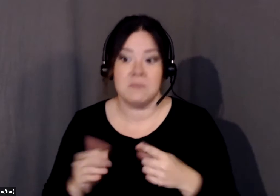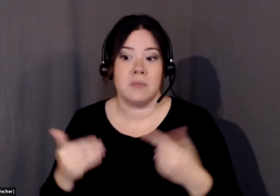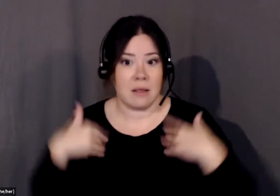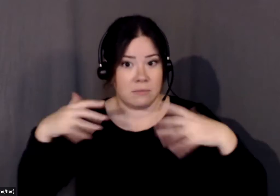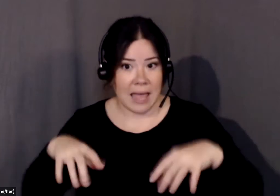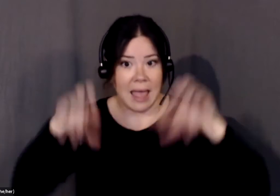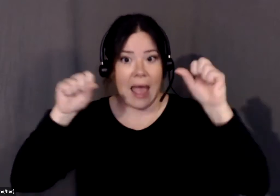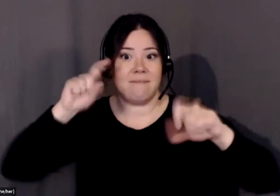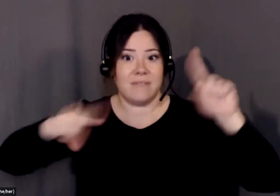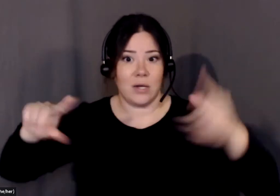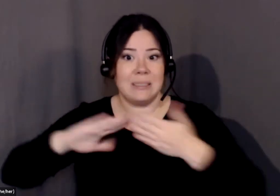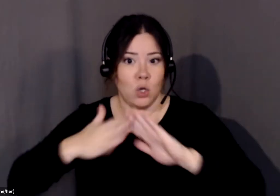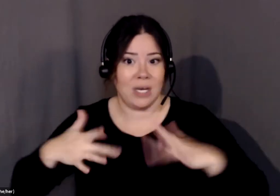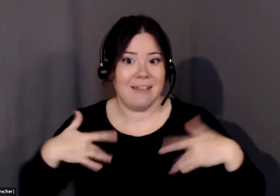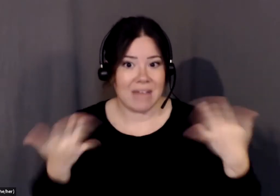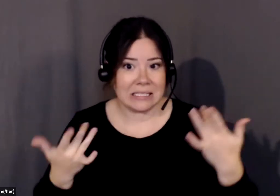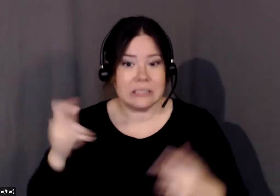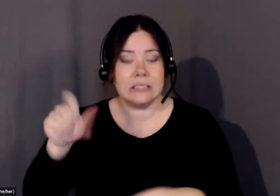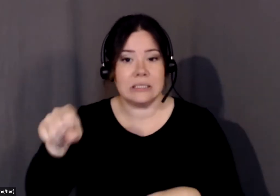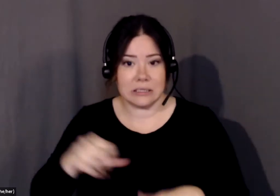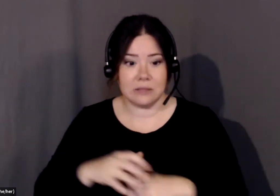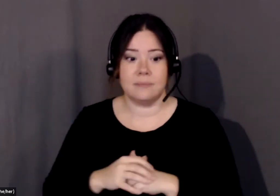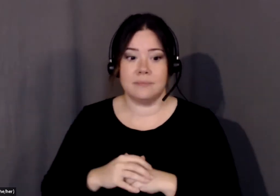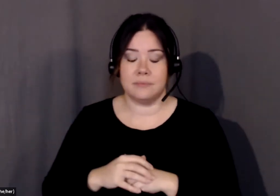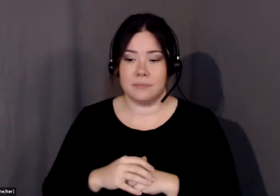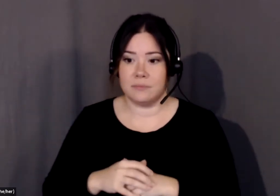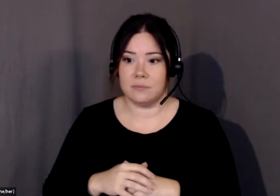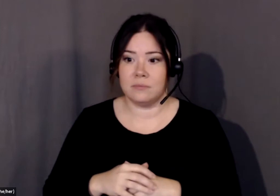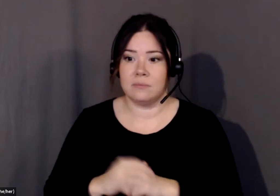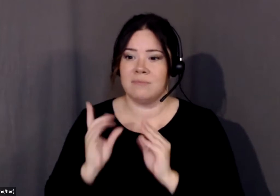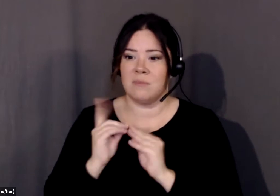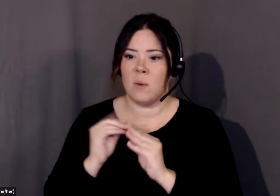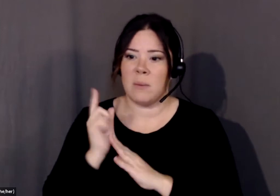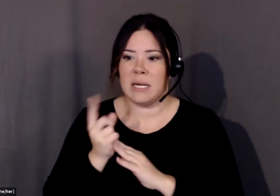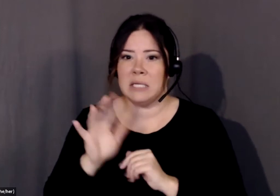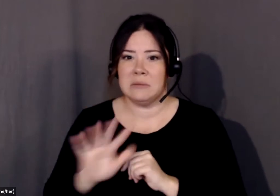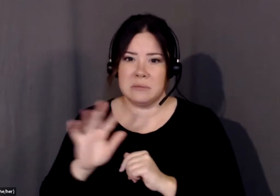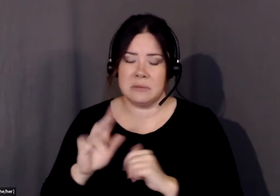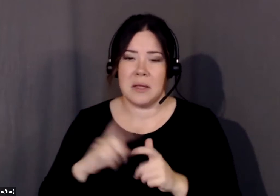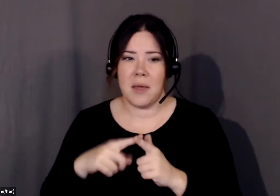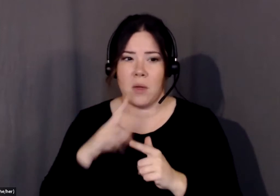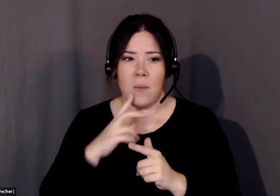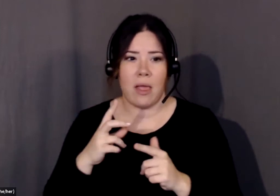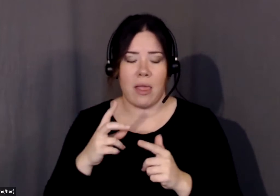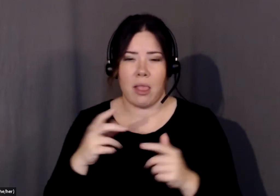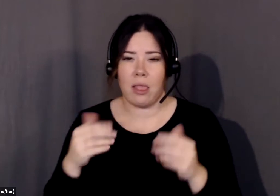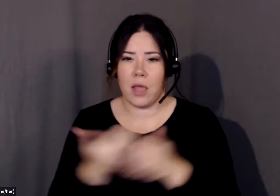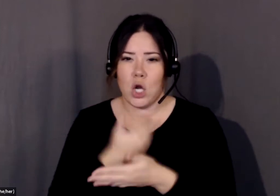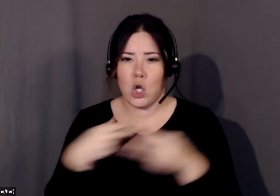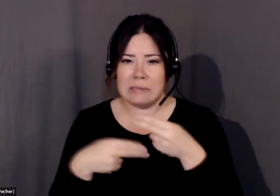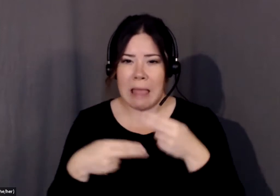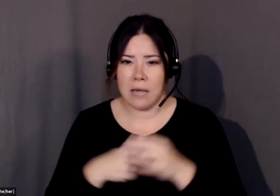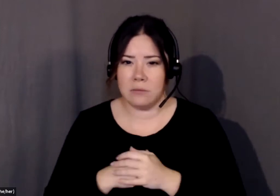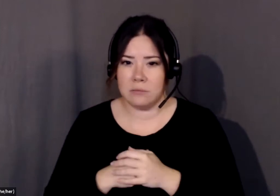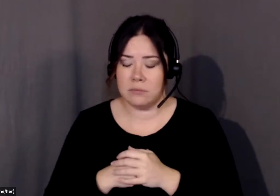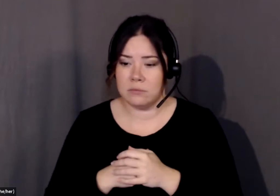community events. Yes. I'm giving it one more minute and then we'll switch the slide. In case anybody else